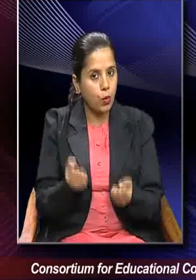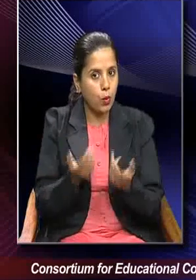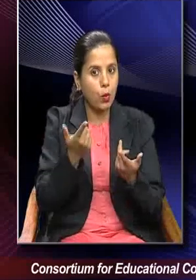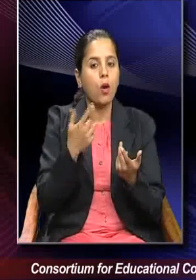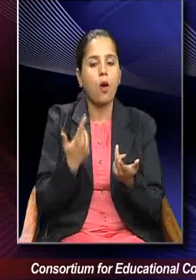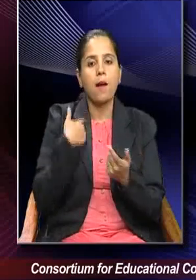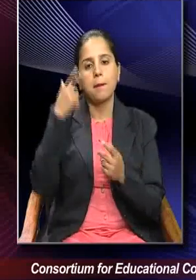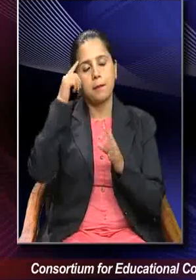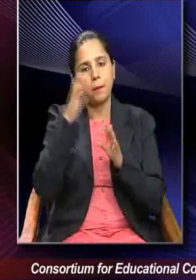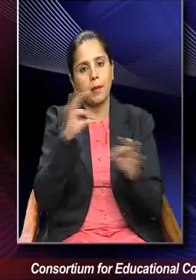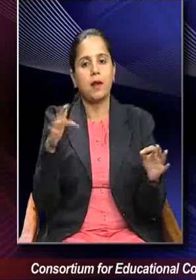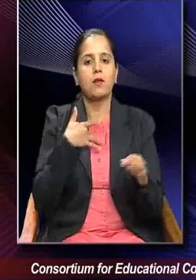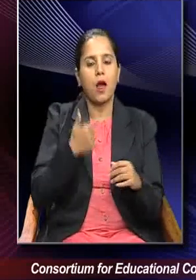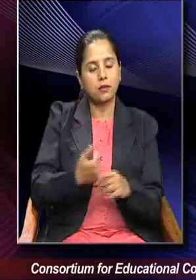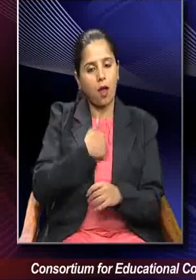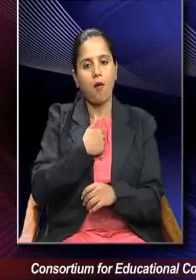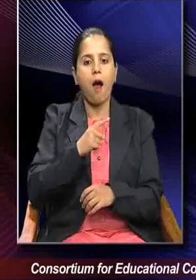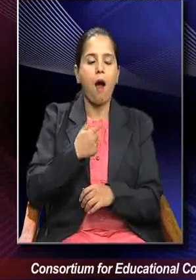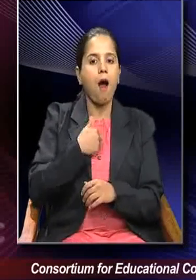at peace with your own self.